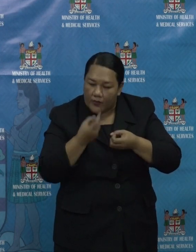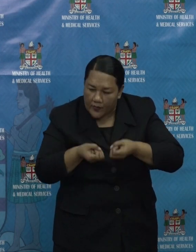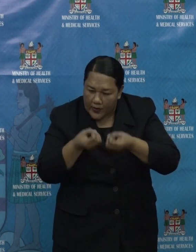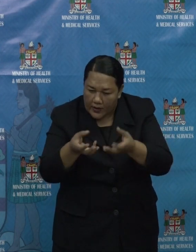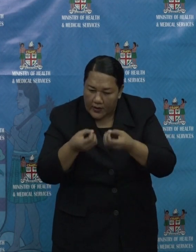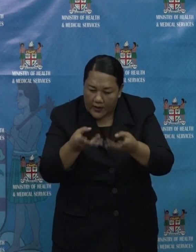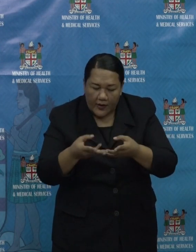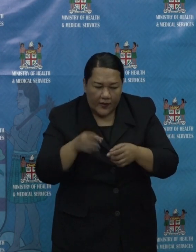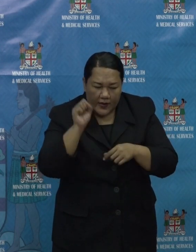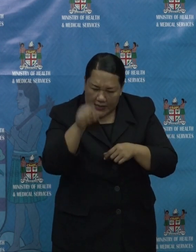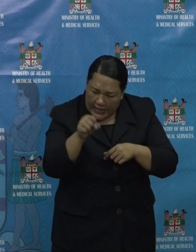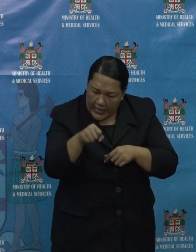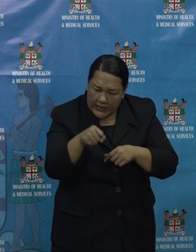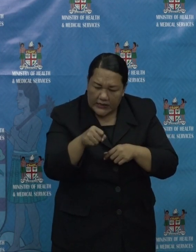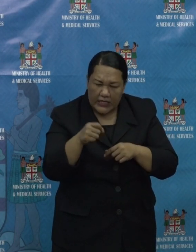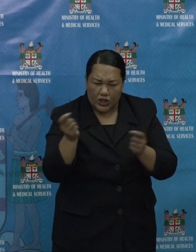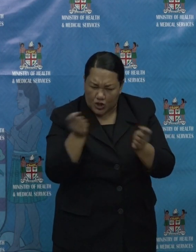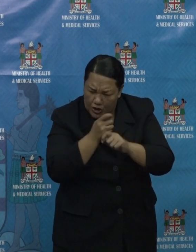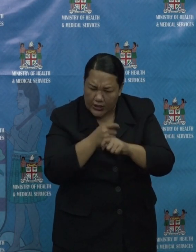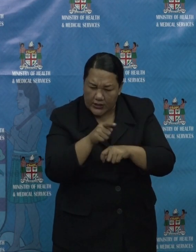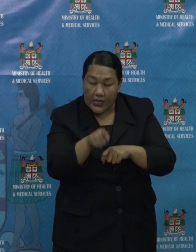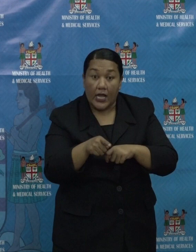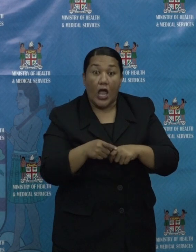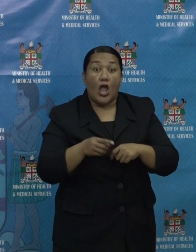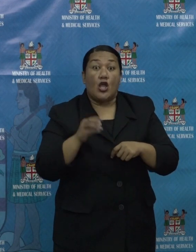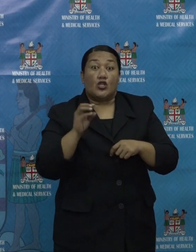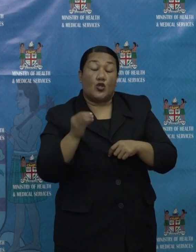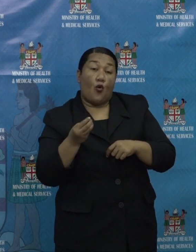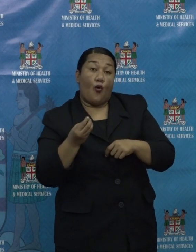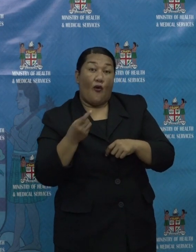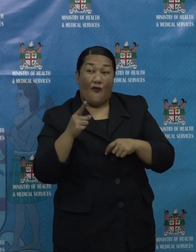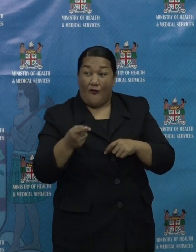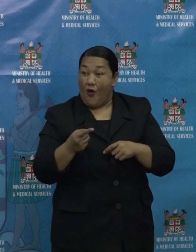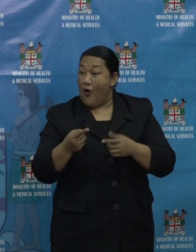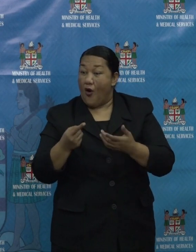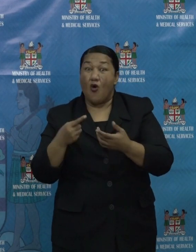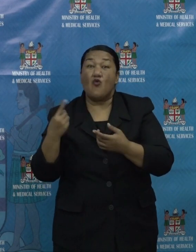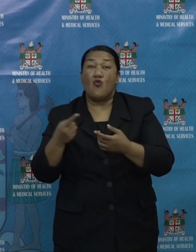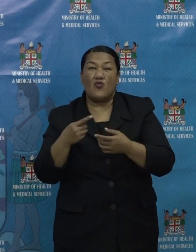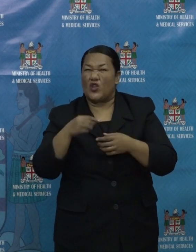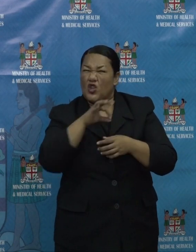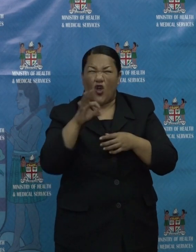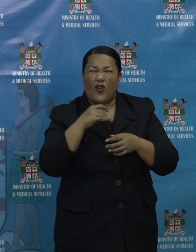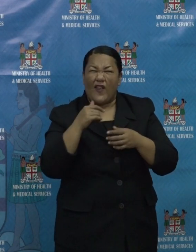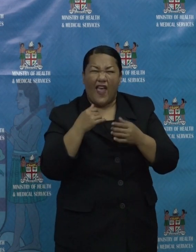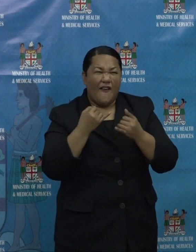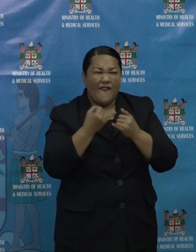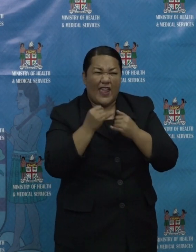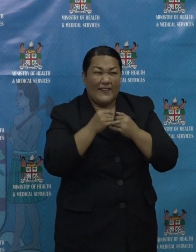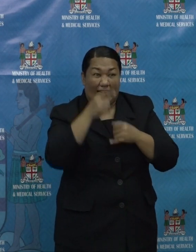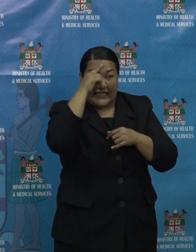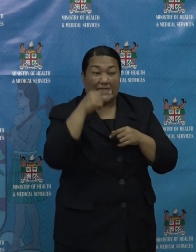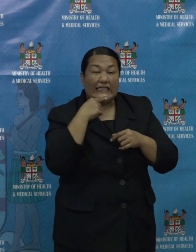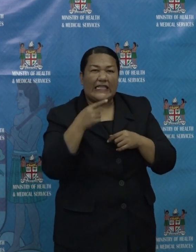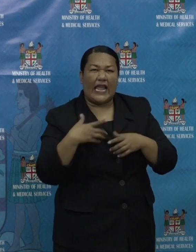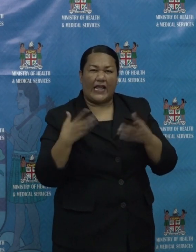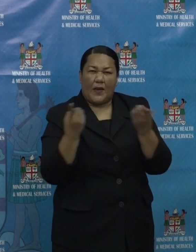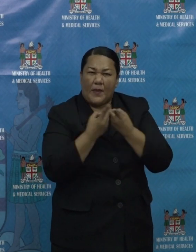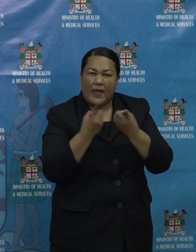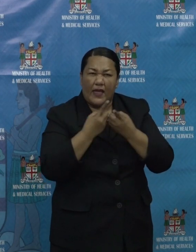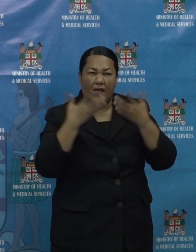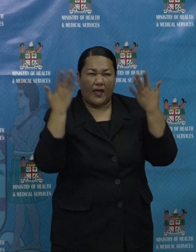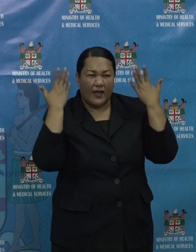have mild symptoms like cough, running nose, sore throat, fever, a loss of taste or smell, body ache,